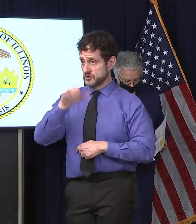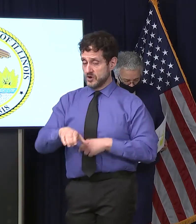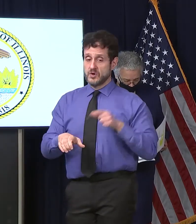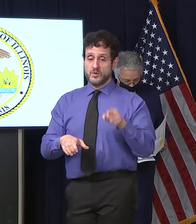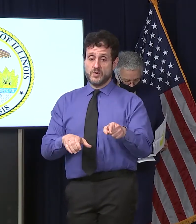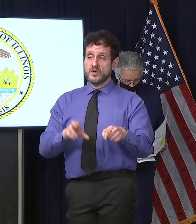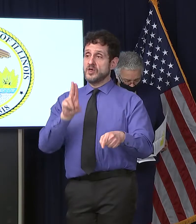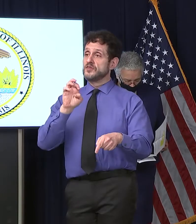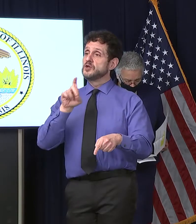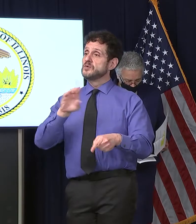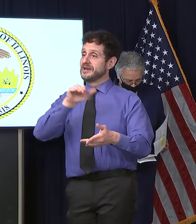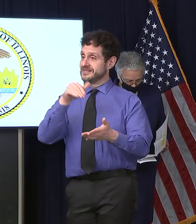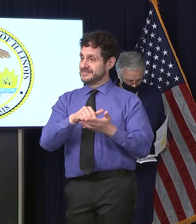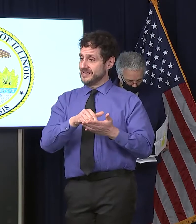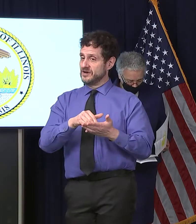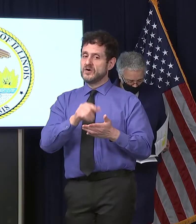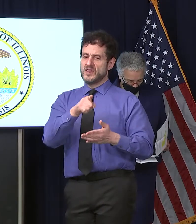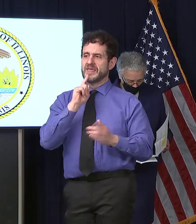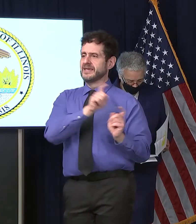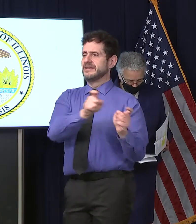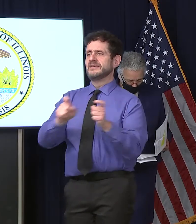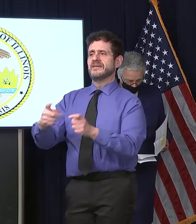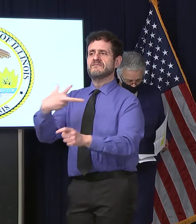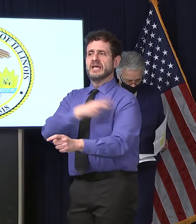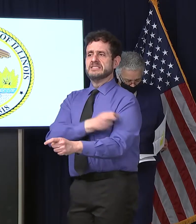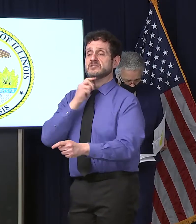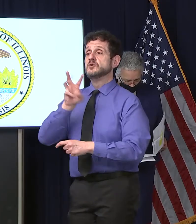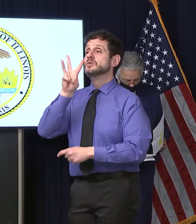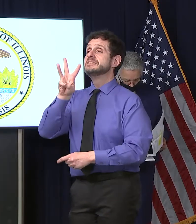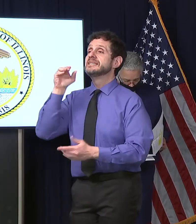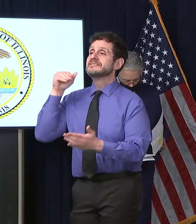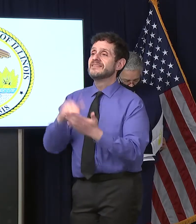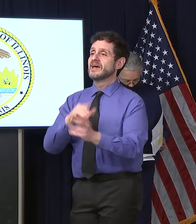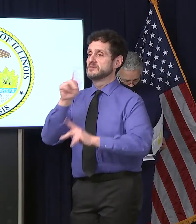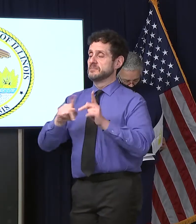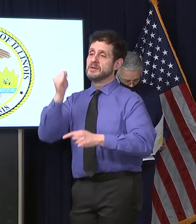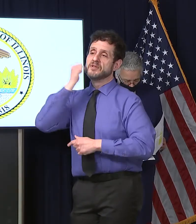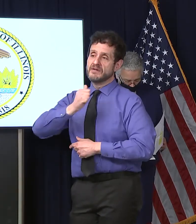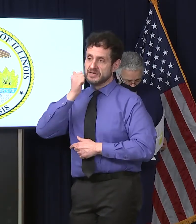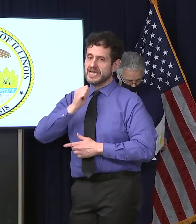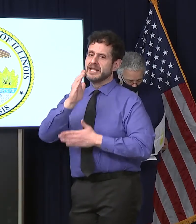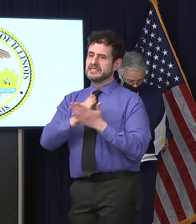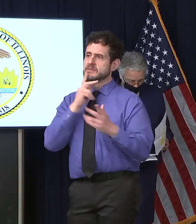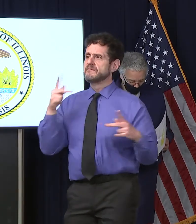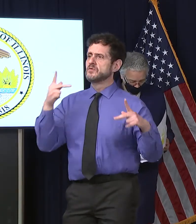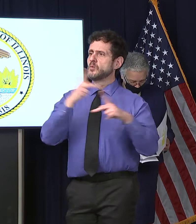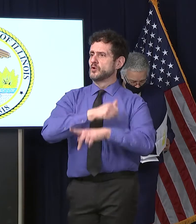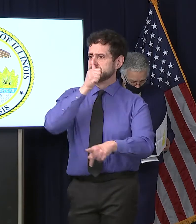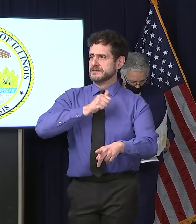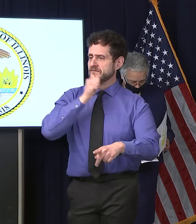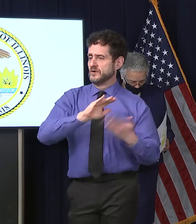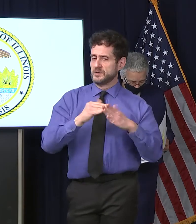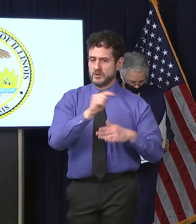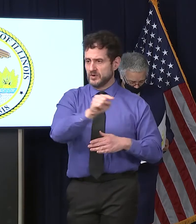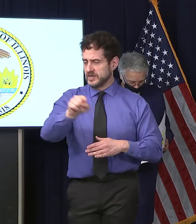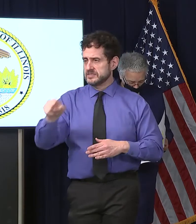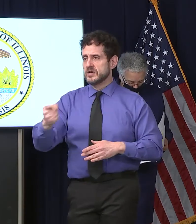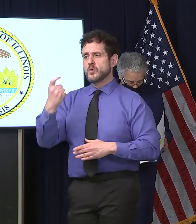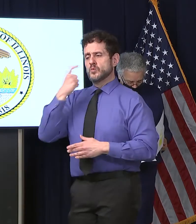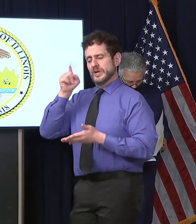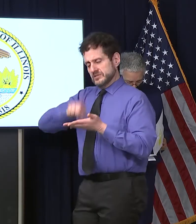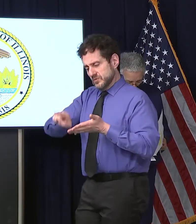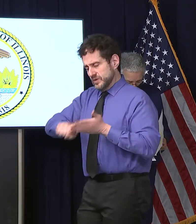be capable of vaccinating 6,000 people a day in some of our hardest hit communities. Consider this: the recent study found